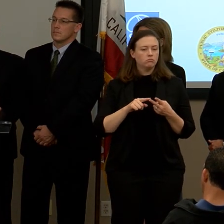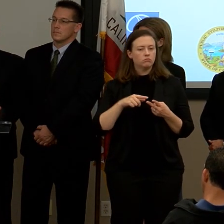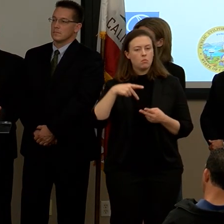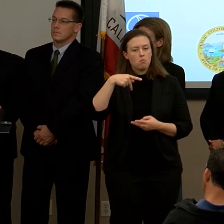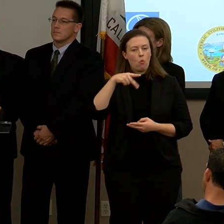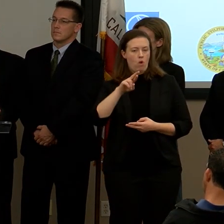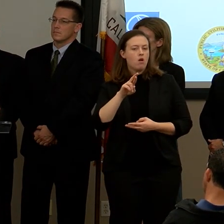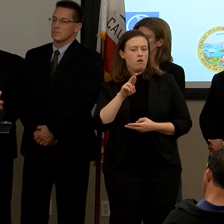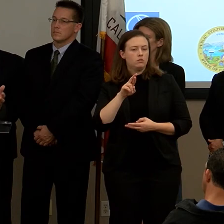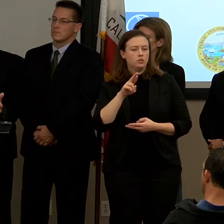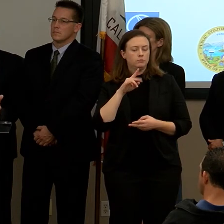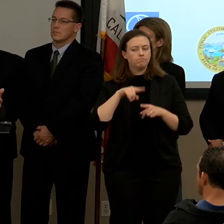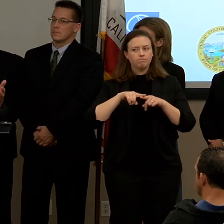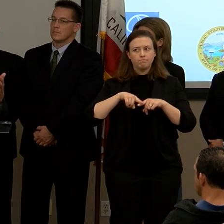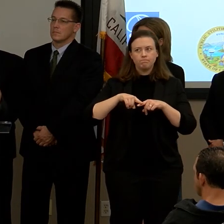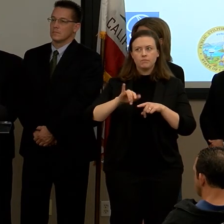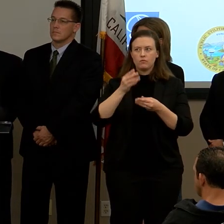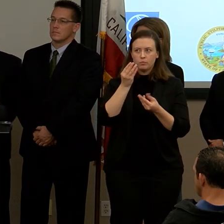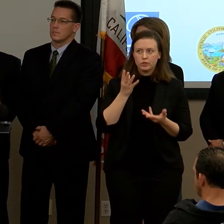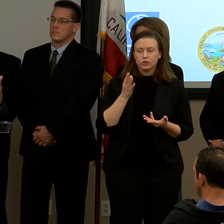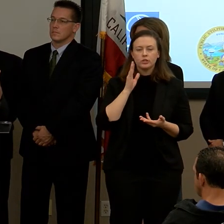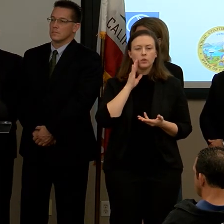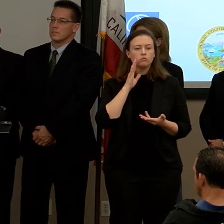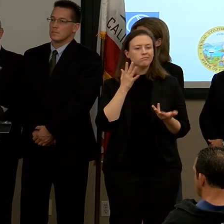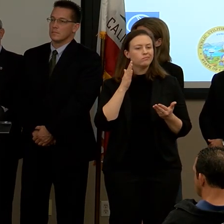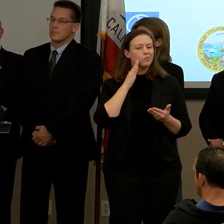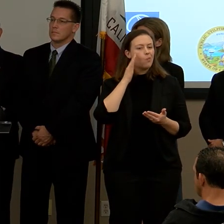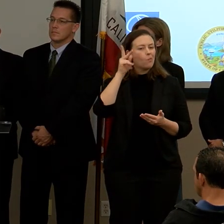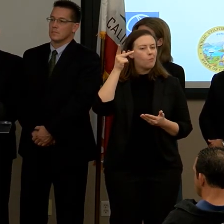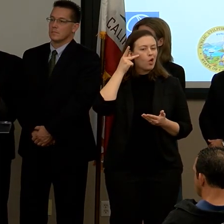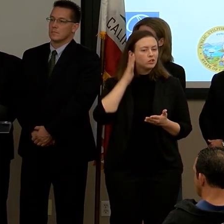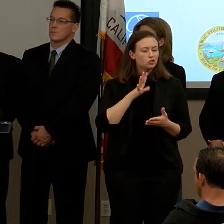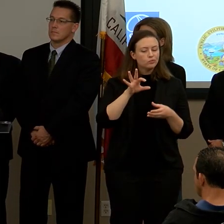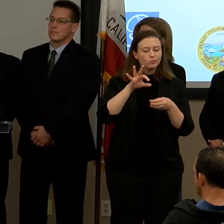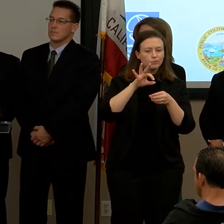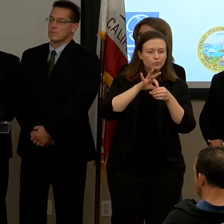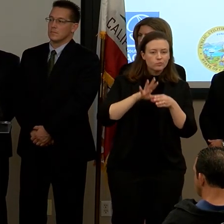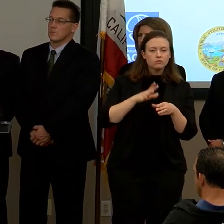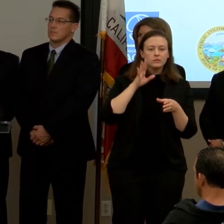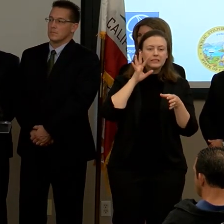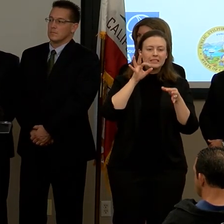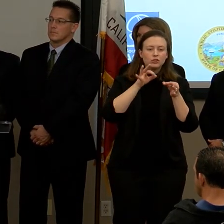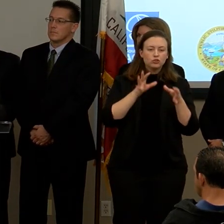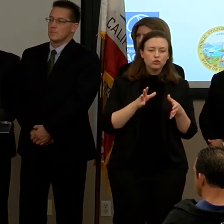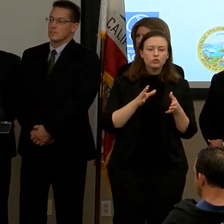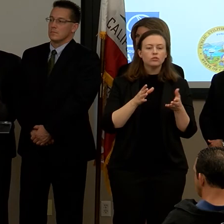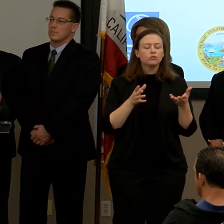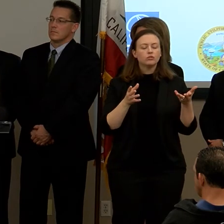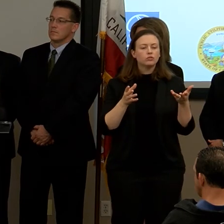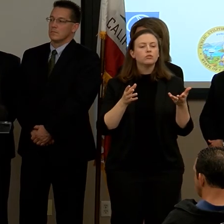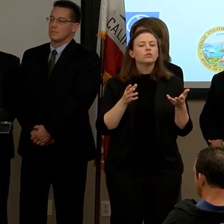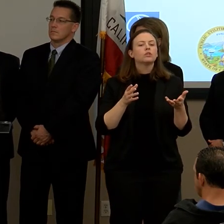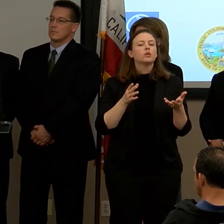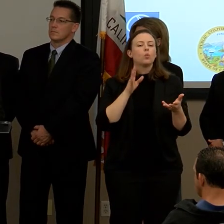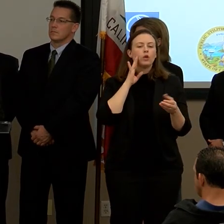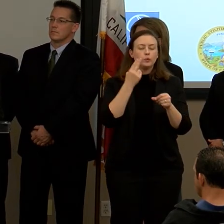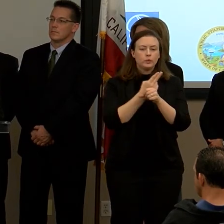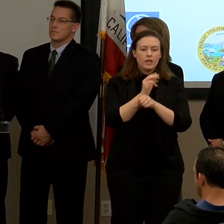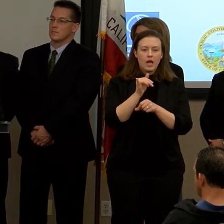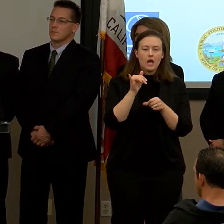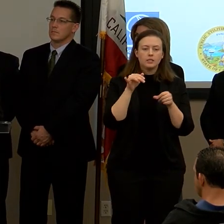are depending on that. We know that elected officials, decision makers, and other enforcement agencies will use